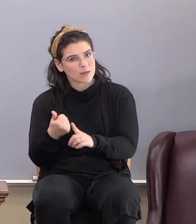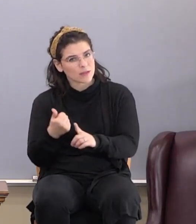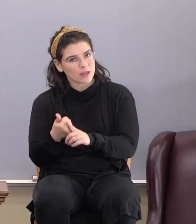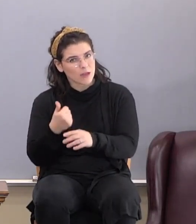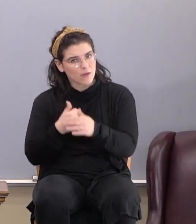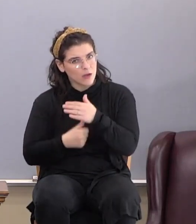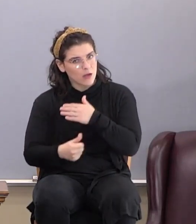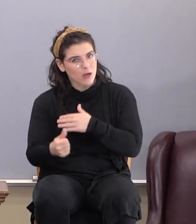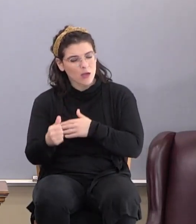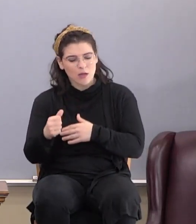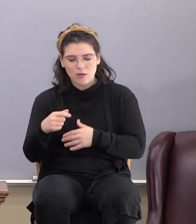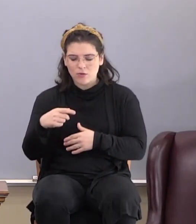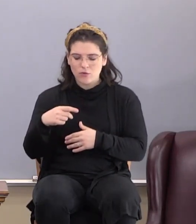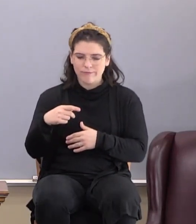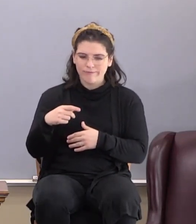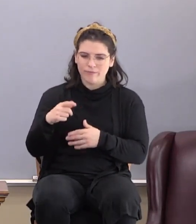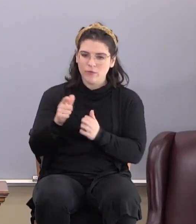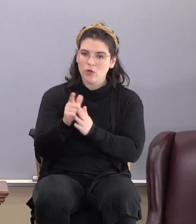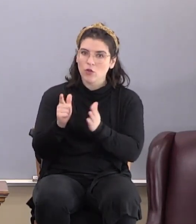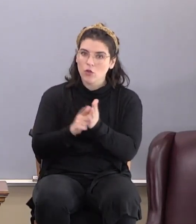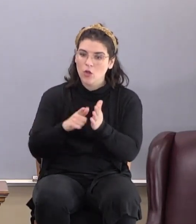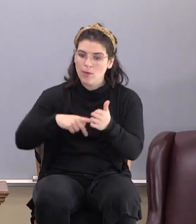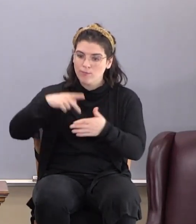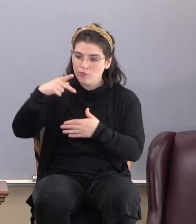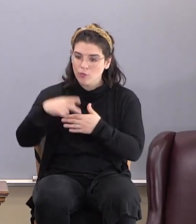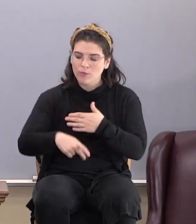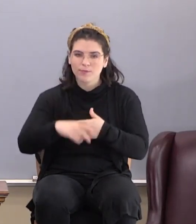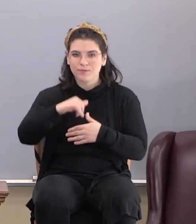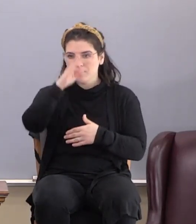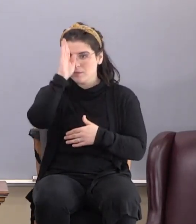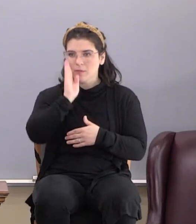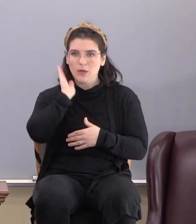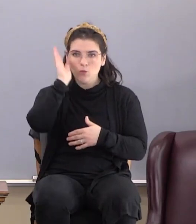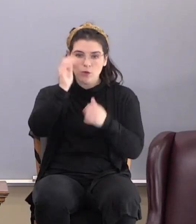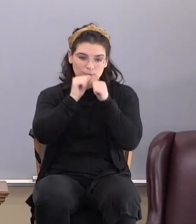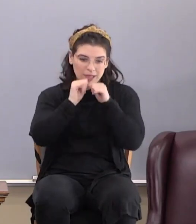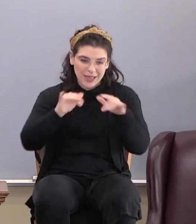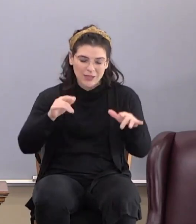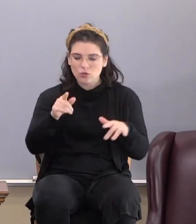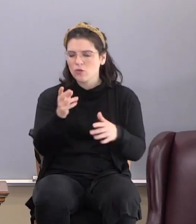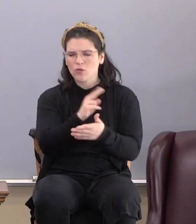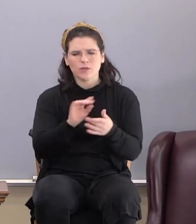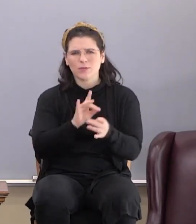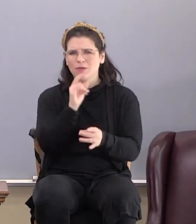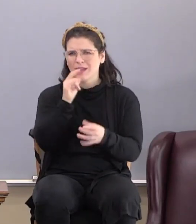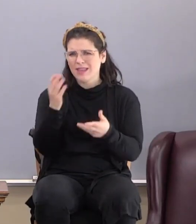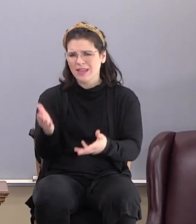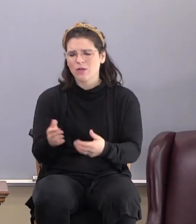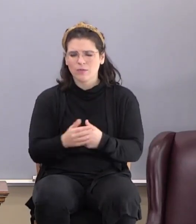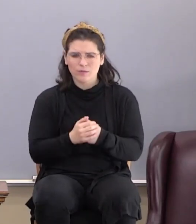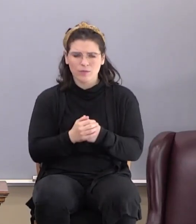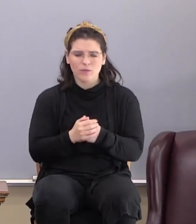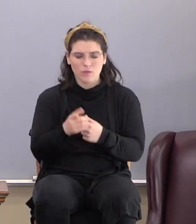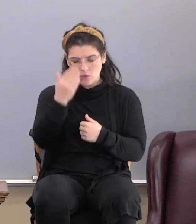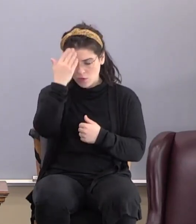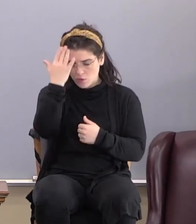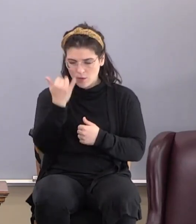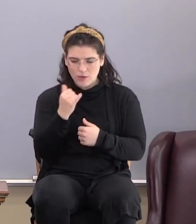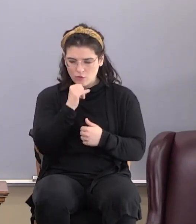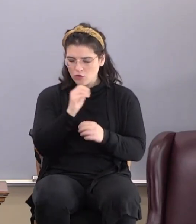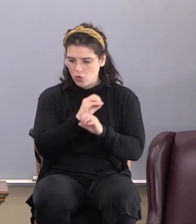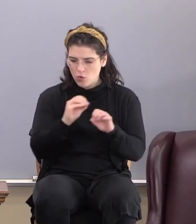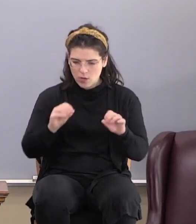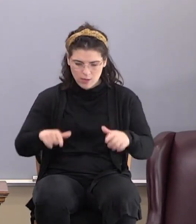under the precepts of the law, that God's going to bless you, well, the Holy Spirit's not there. You know why? There's no life in the